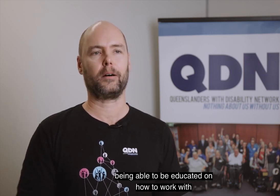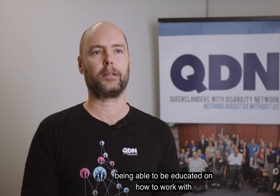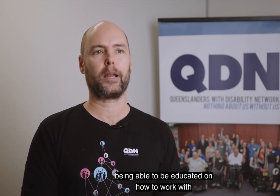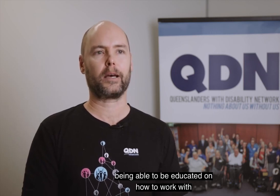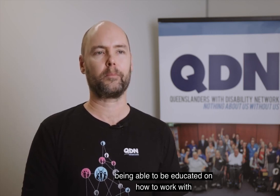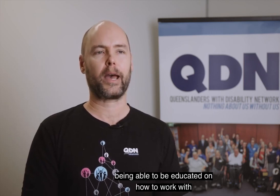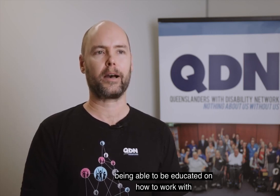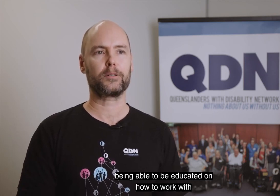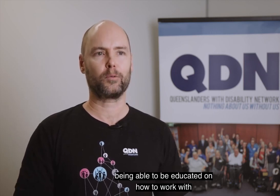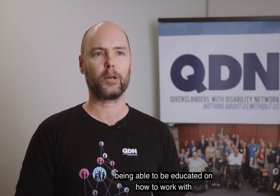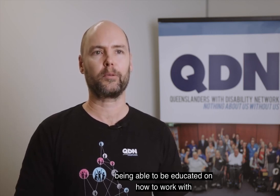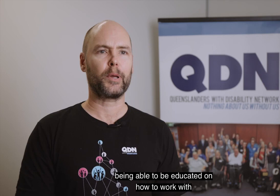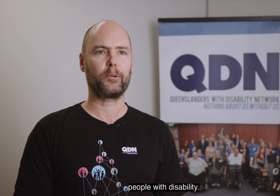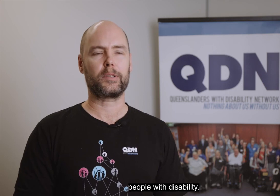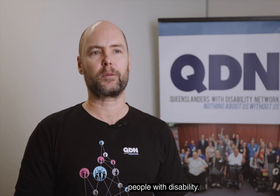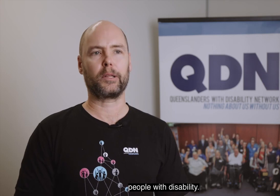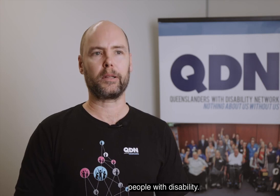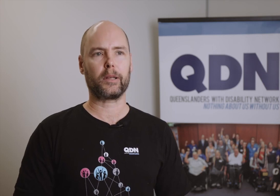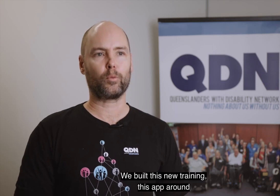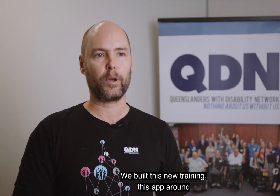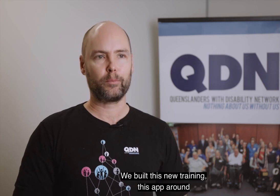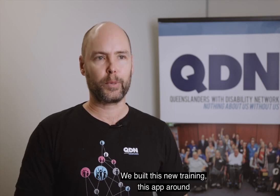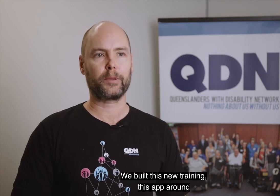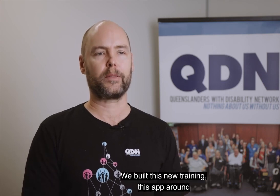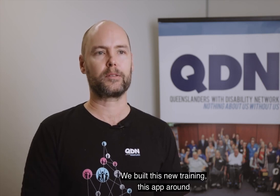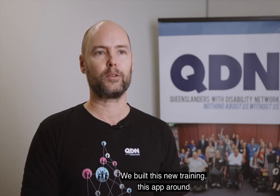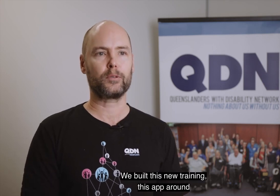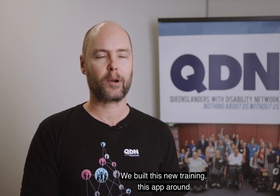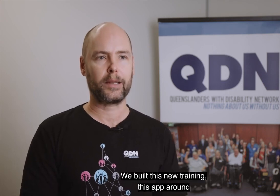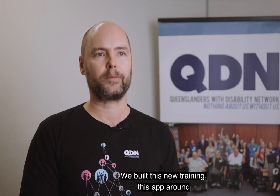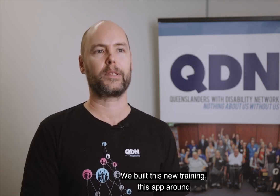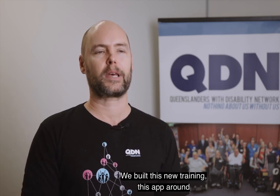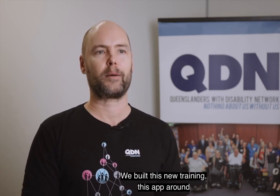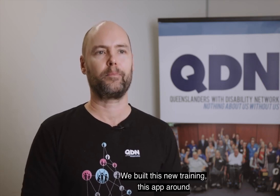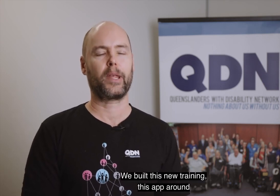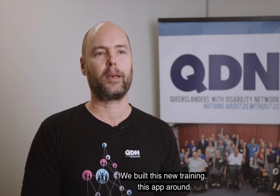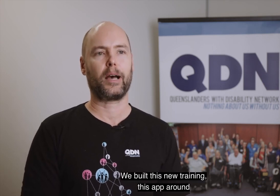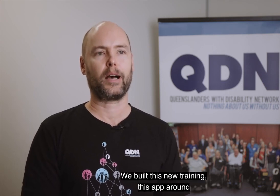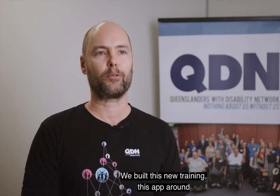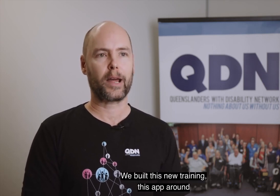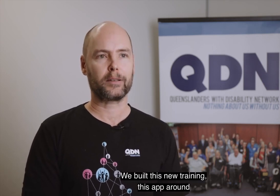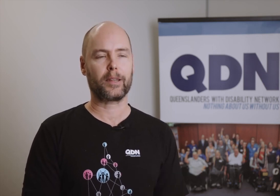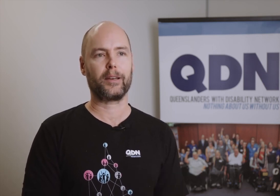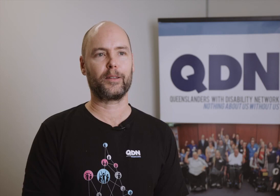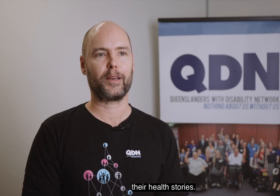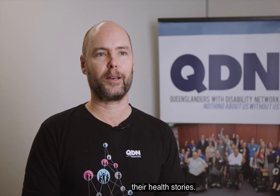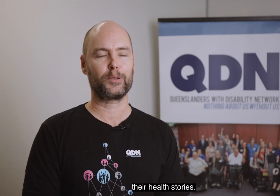on how to work with people with disability. We built this new training, this app, around their health